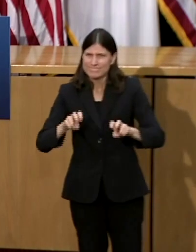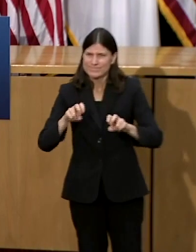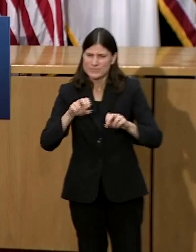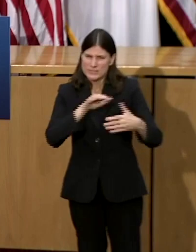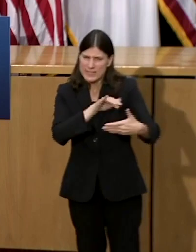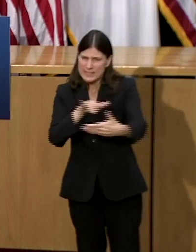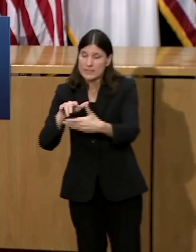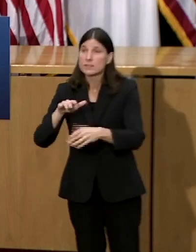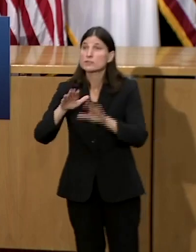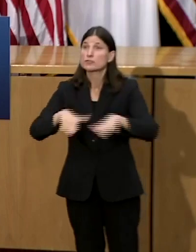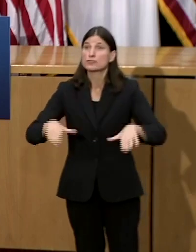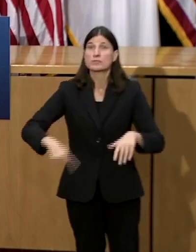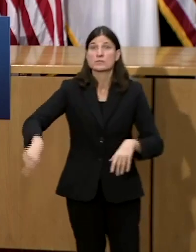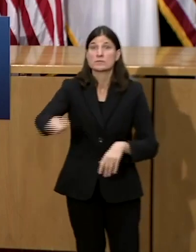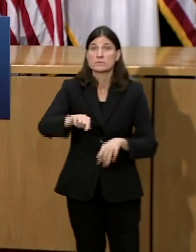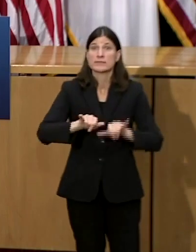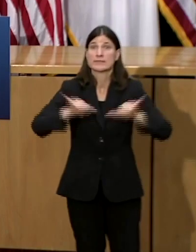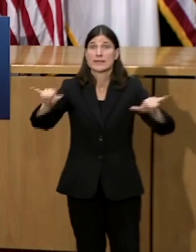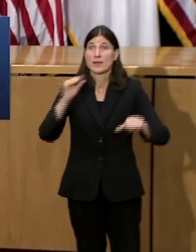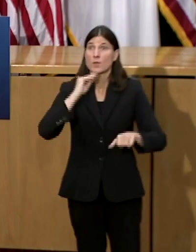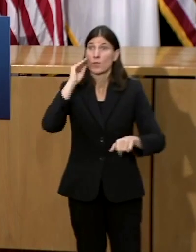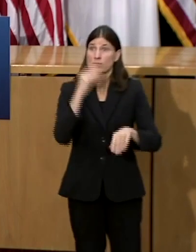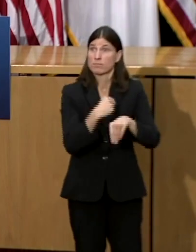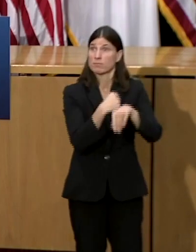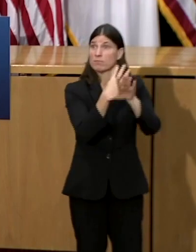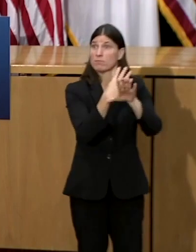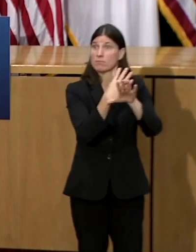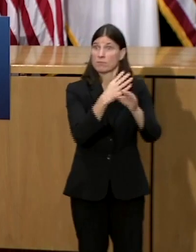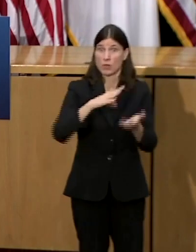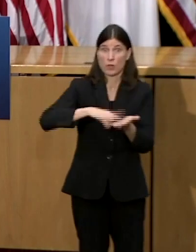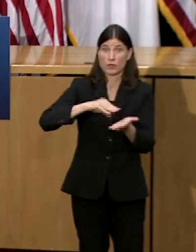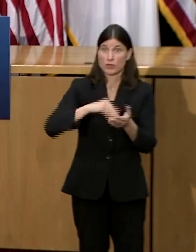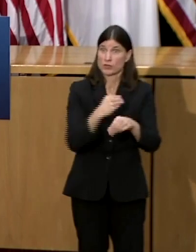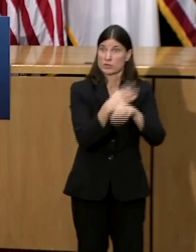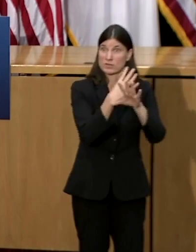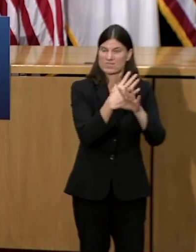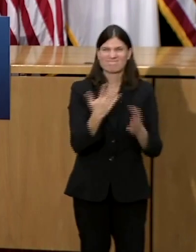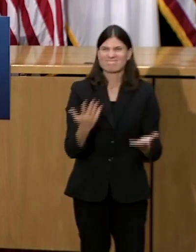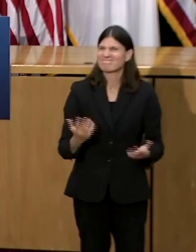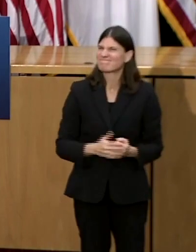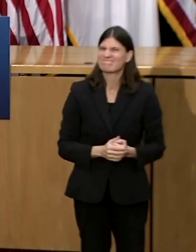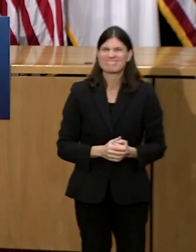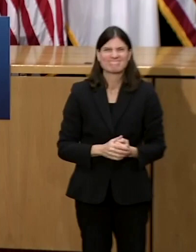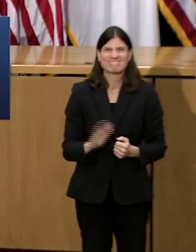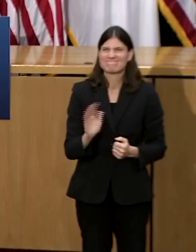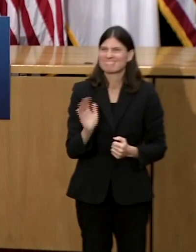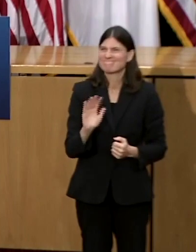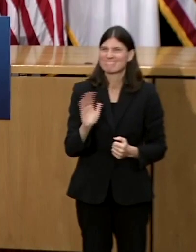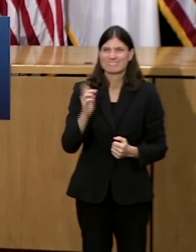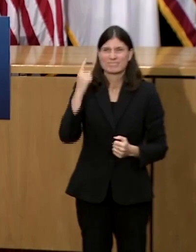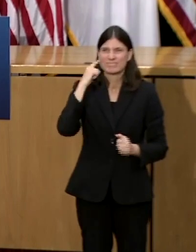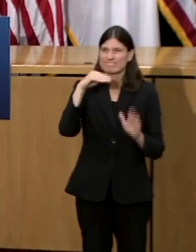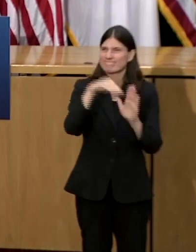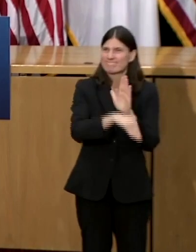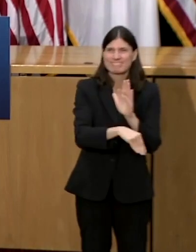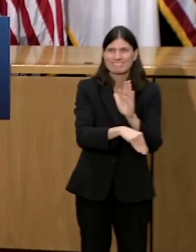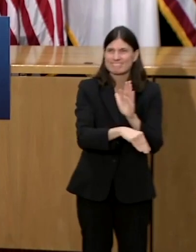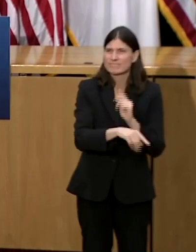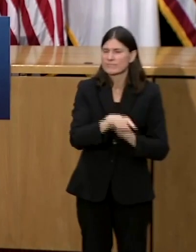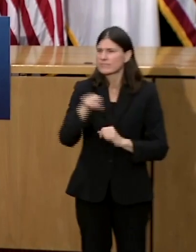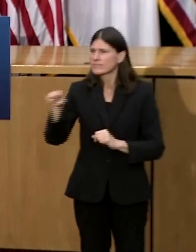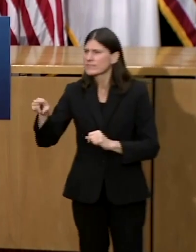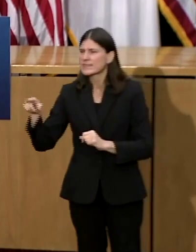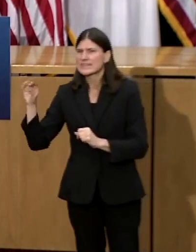learning loss, the American Academy of Pediatrics, as well as many other doctors, researchers, educators, report that the absence of school